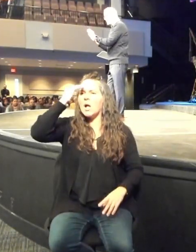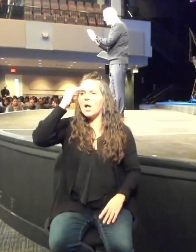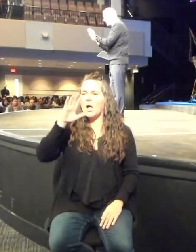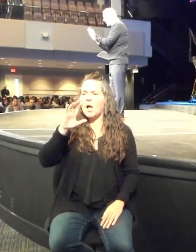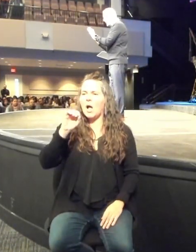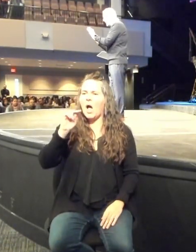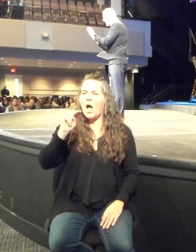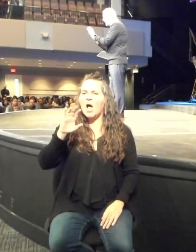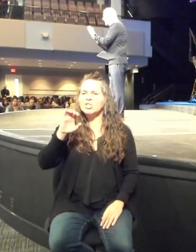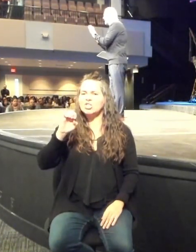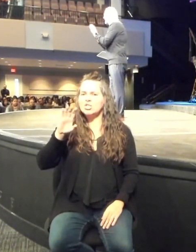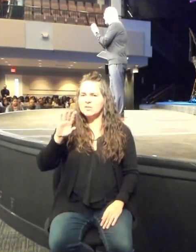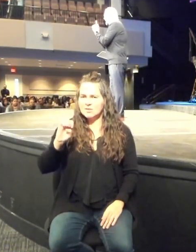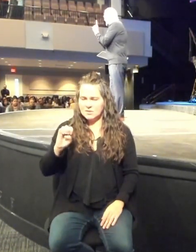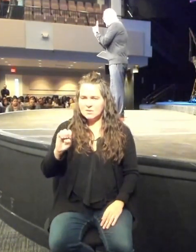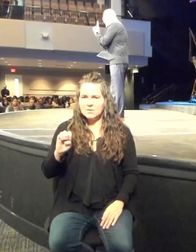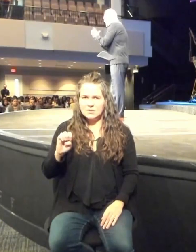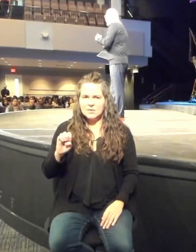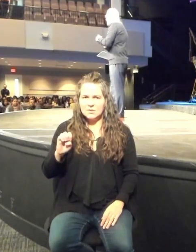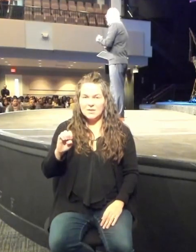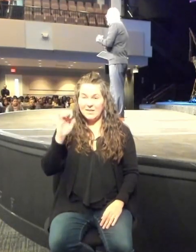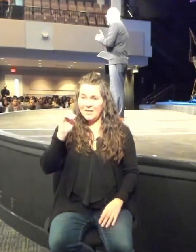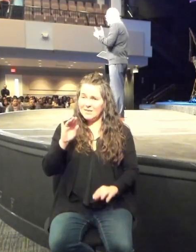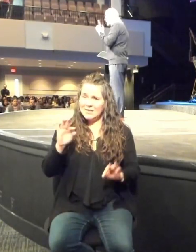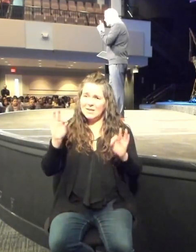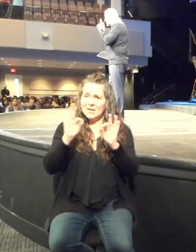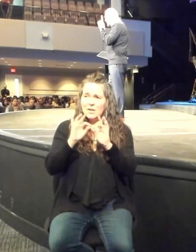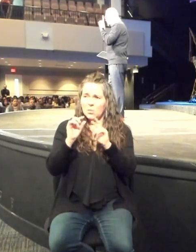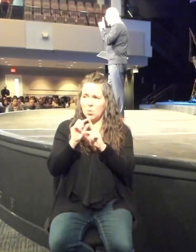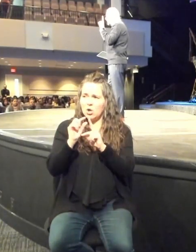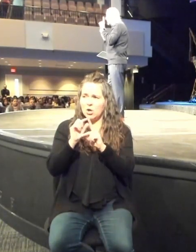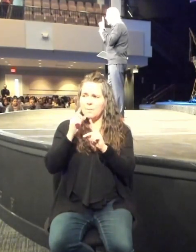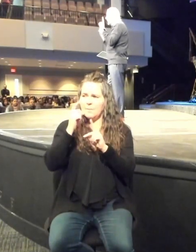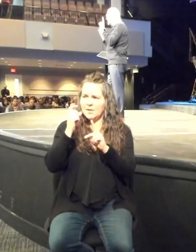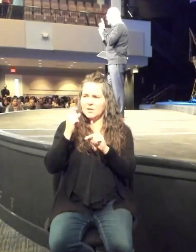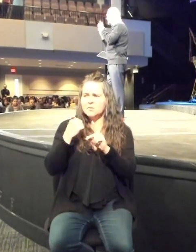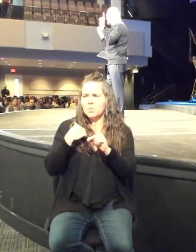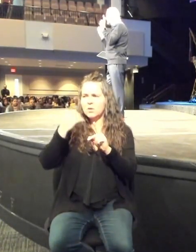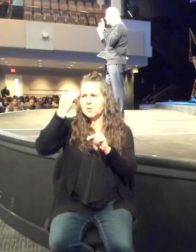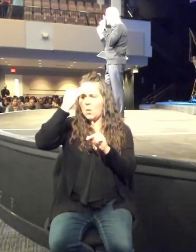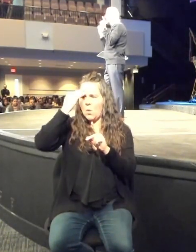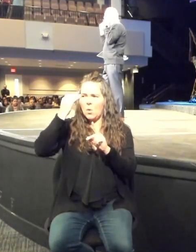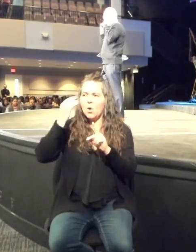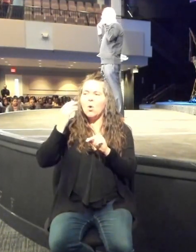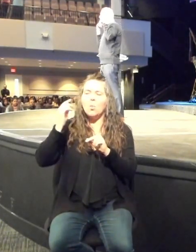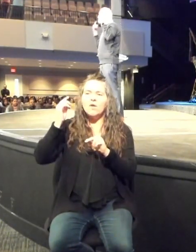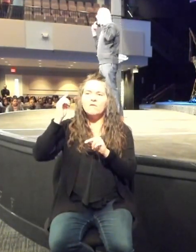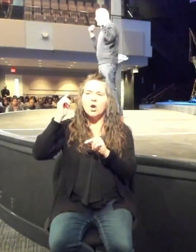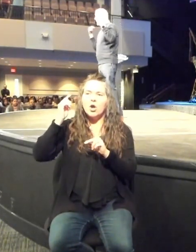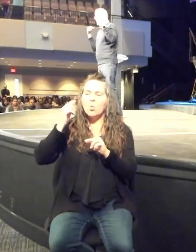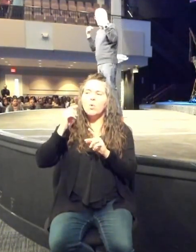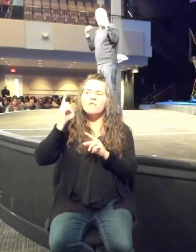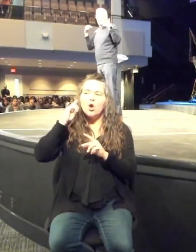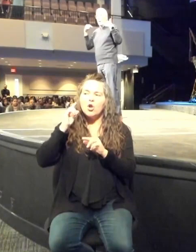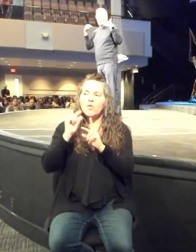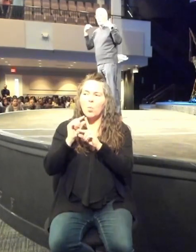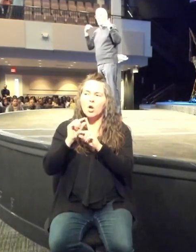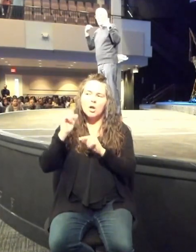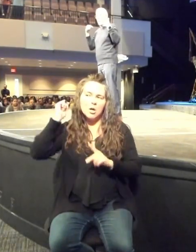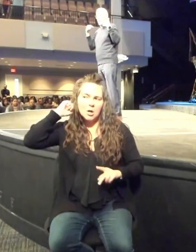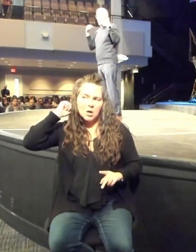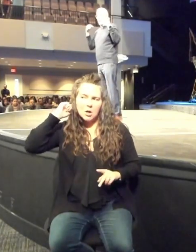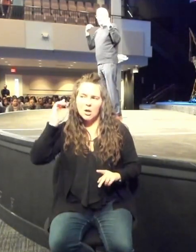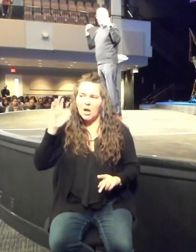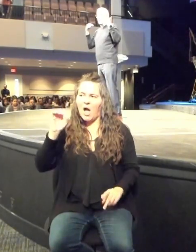moment. That's a key word, because we understand, we've heard the word, my conscience is bothering me. You've heard that